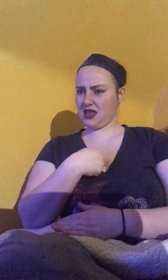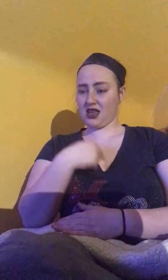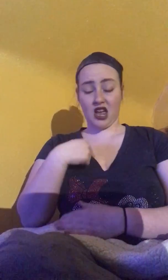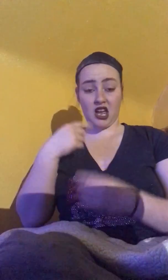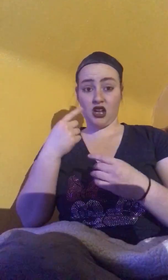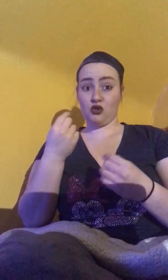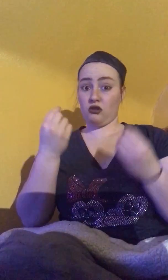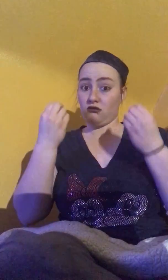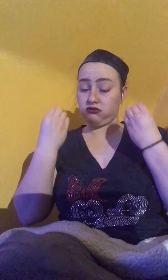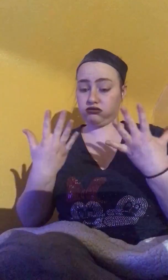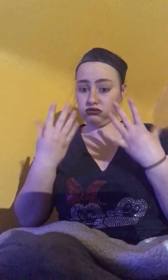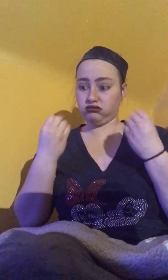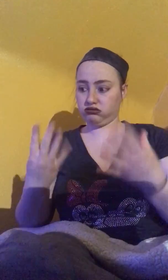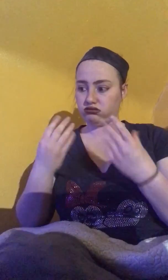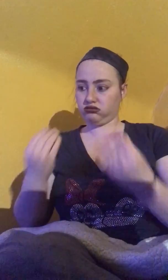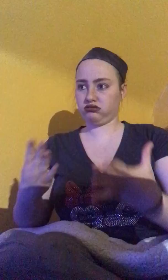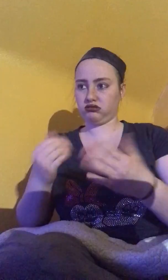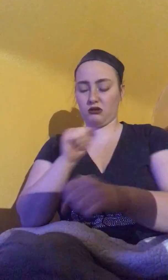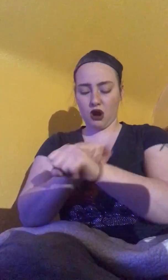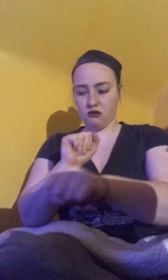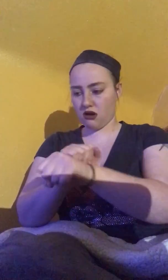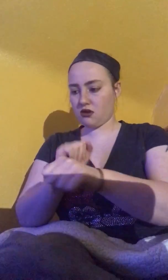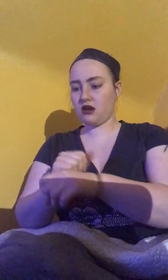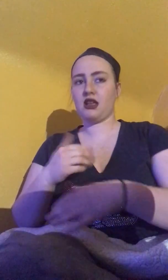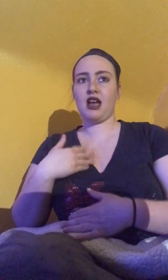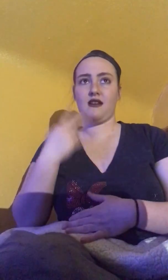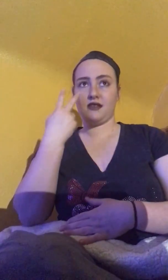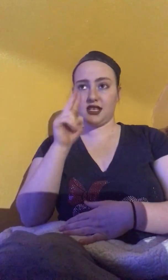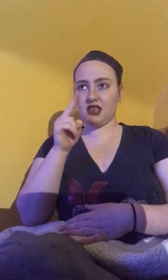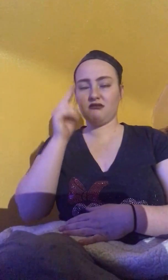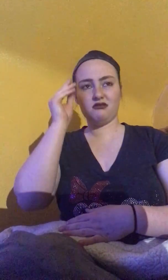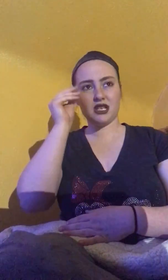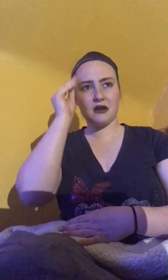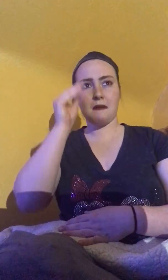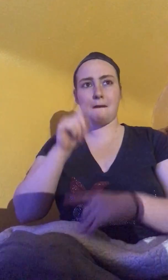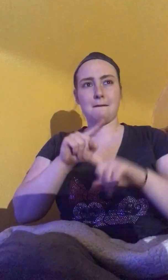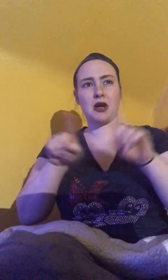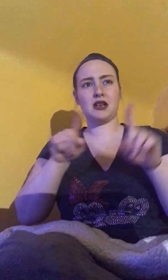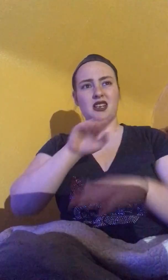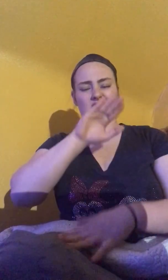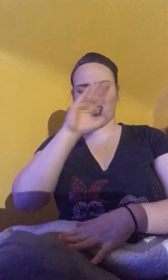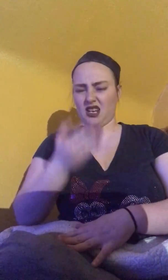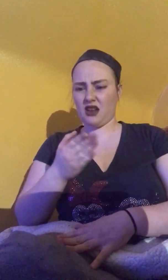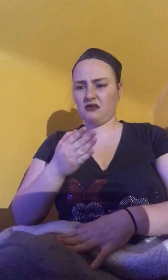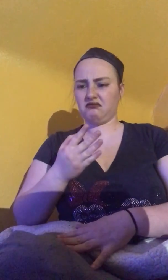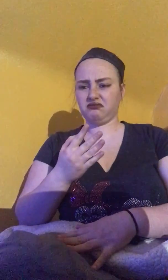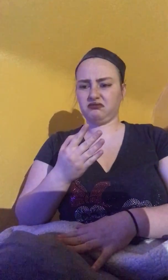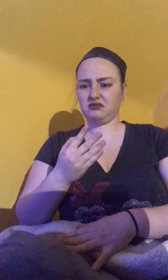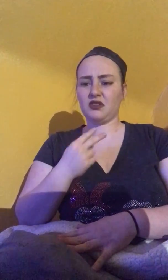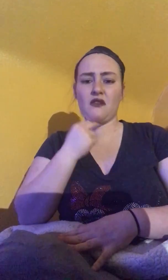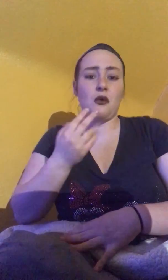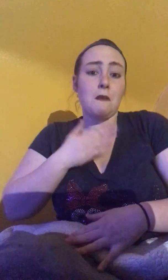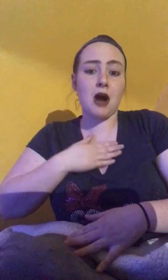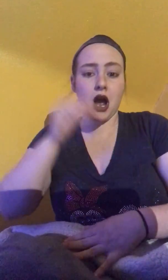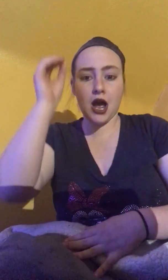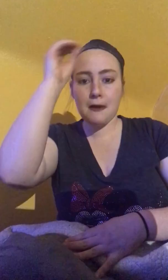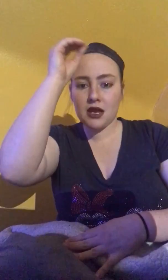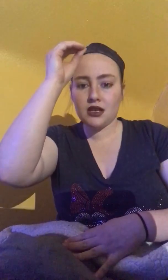this is something that I've always seen and thought about, but I haven't really spoken up about it. And I'm going to share with you a few